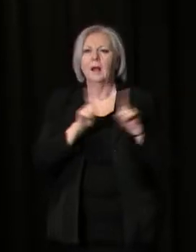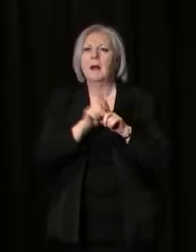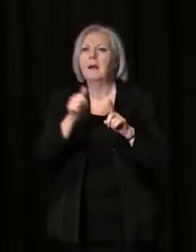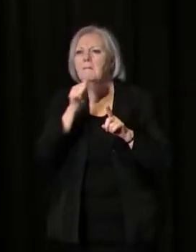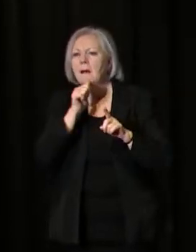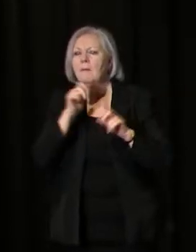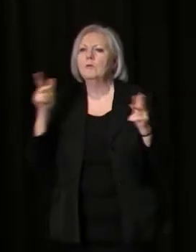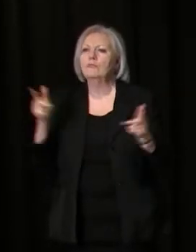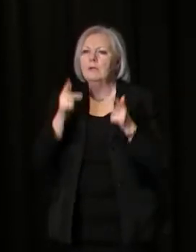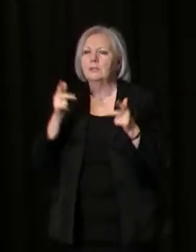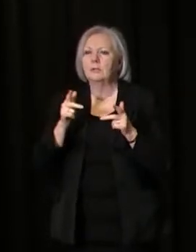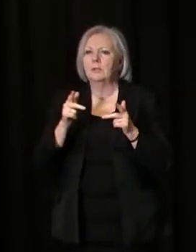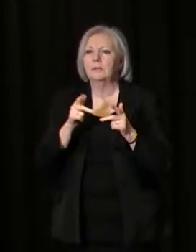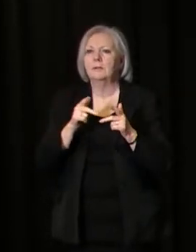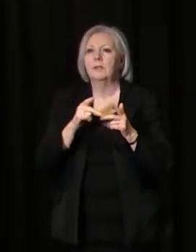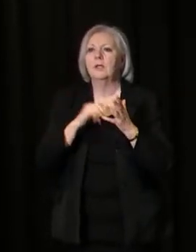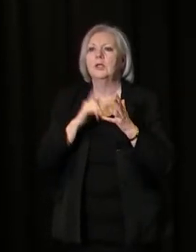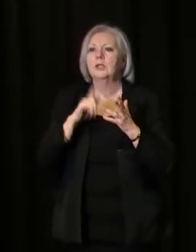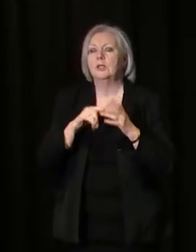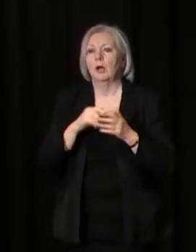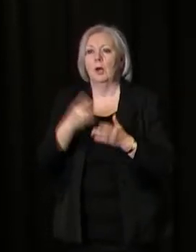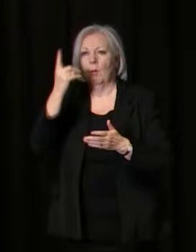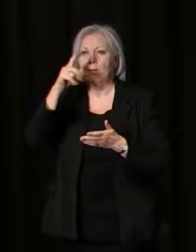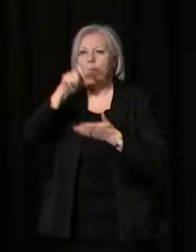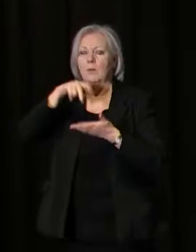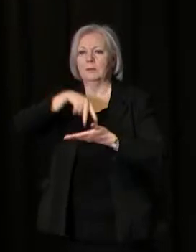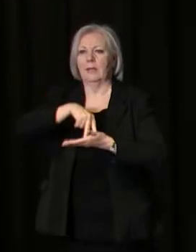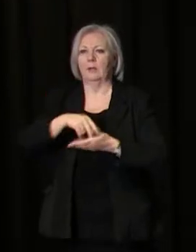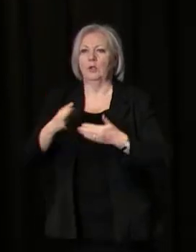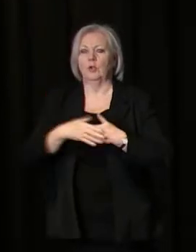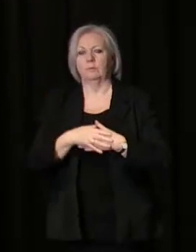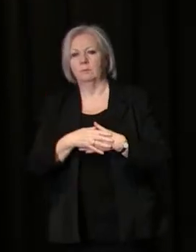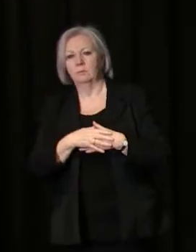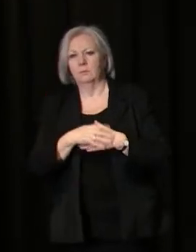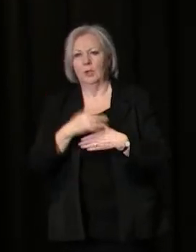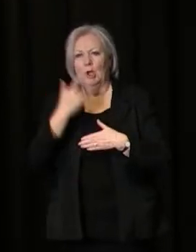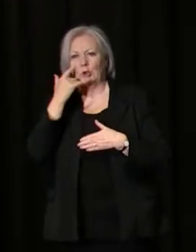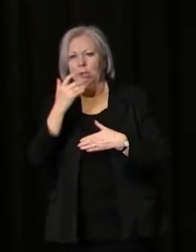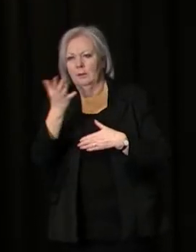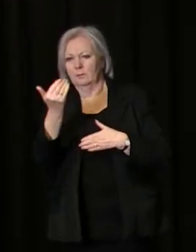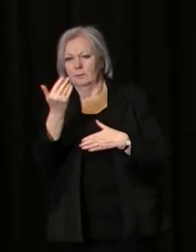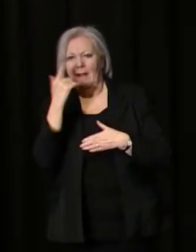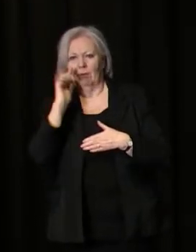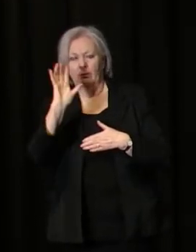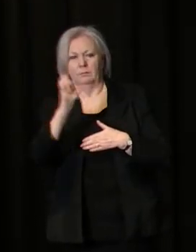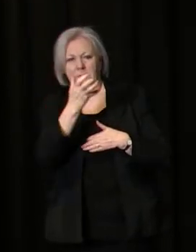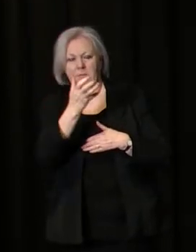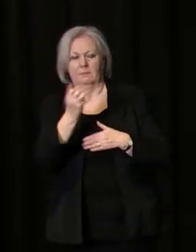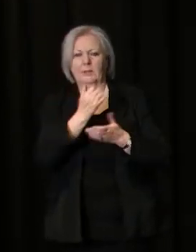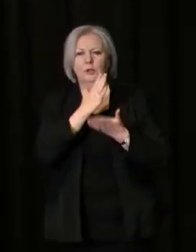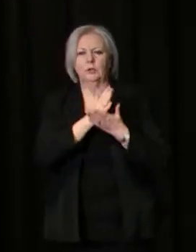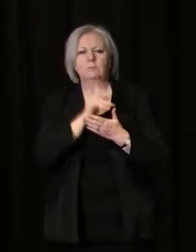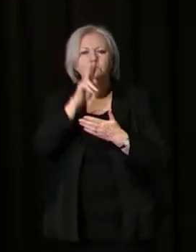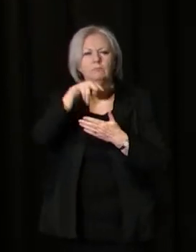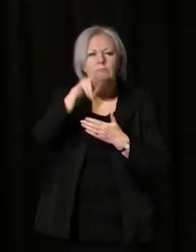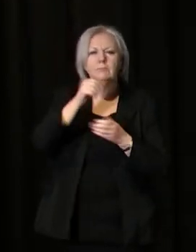where someone stands at the door of, say, Meijer and checks that everything... Well, of course, when it comes to non-essential